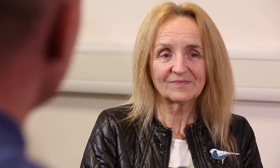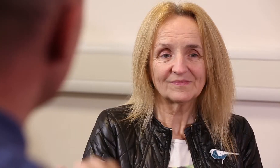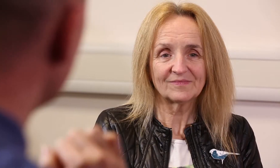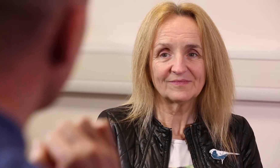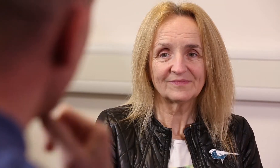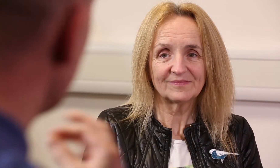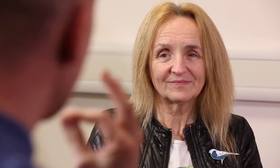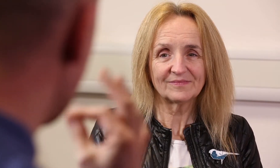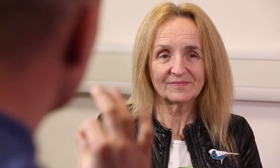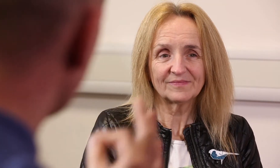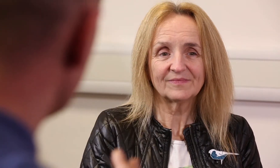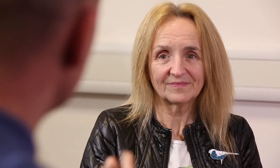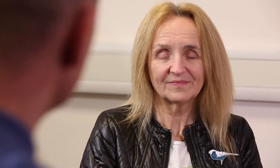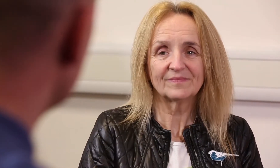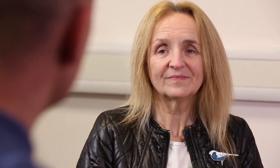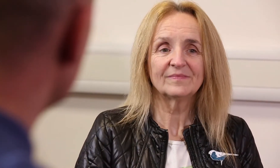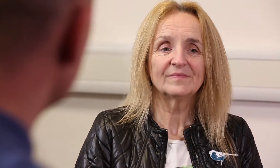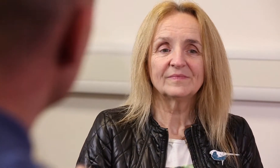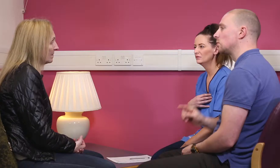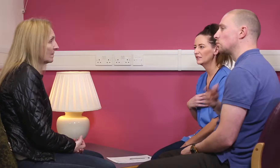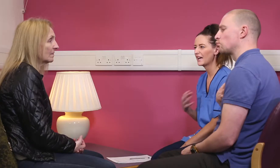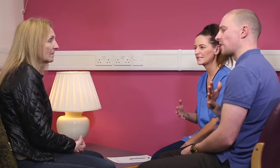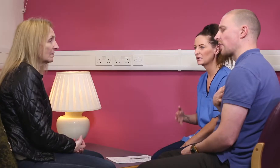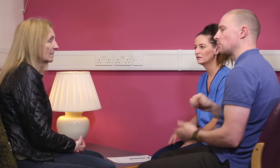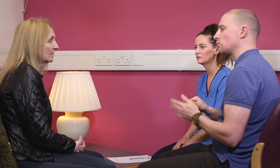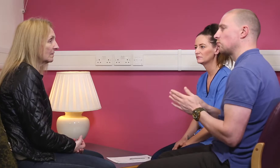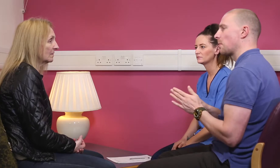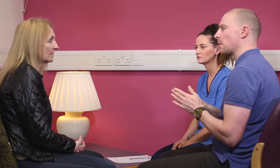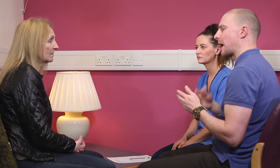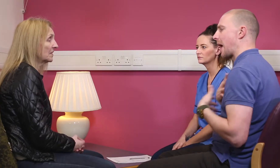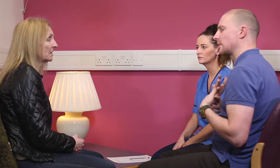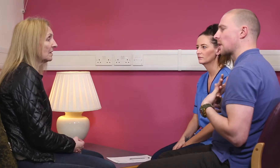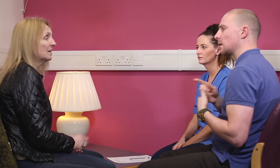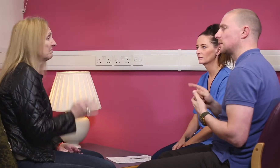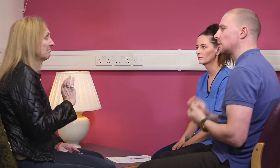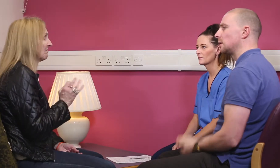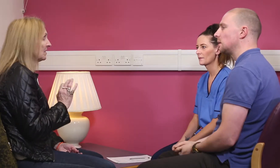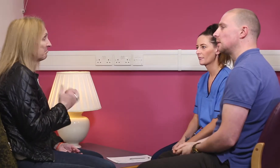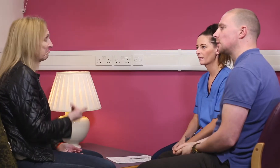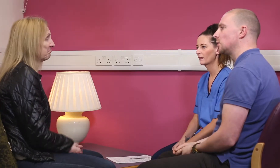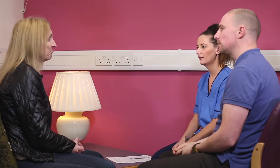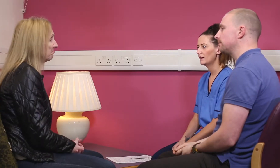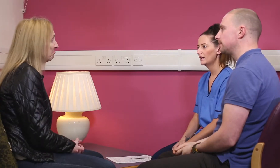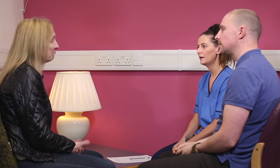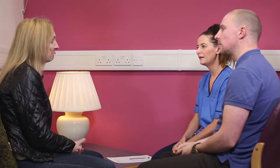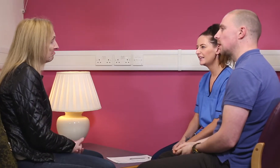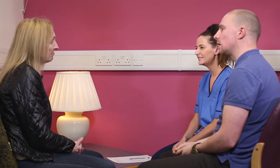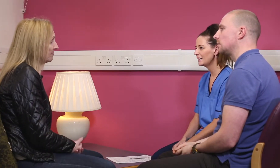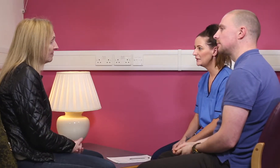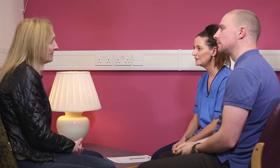is fully aware. At this point, you should also discuss the patient preferred method of communication for when the interpreter